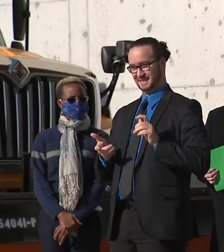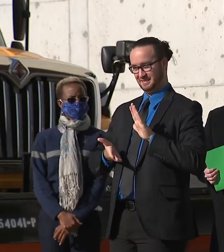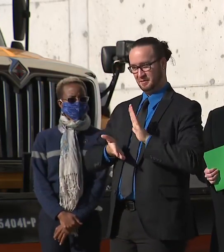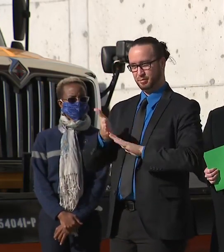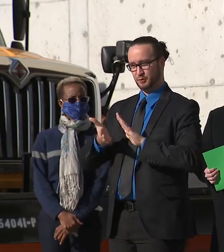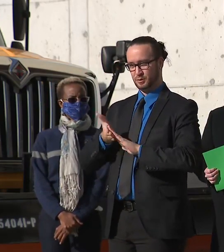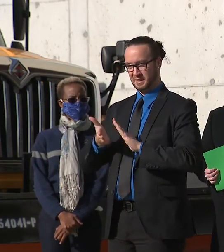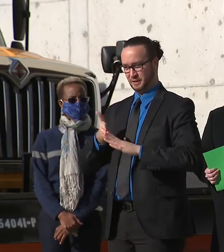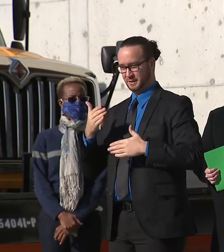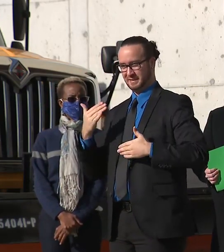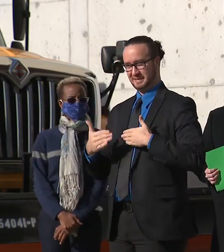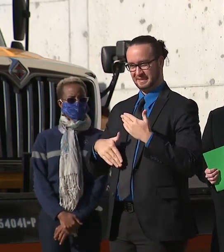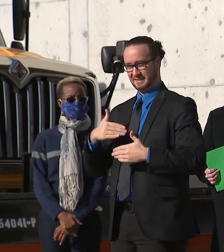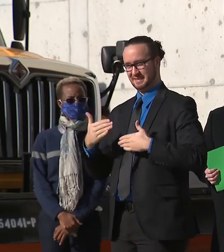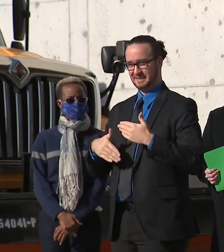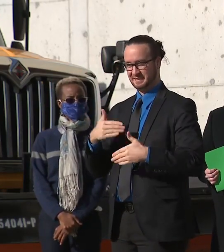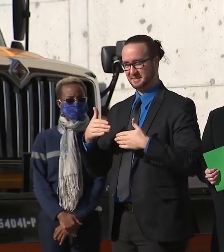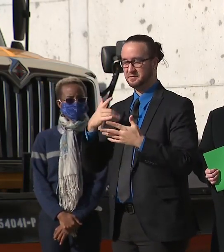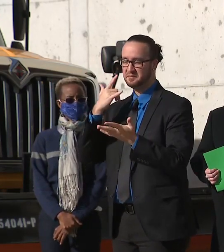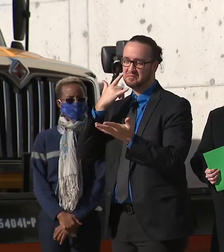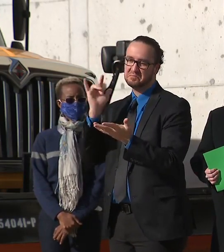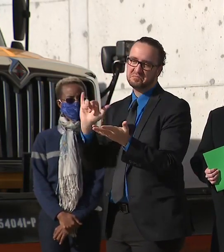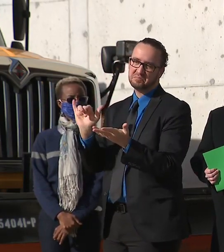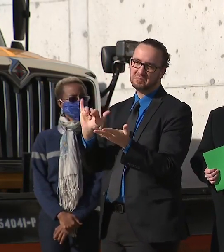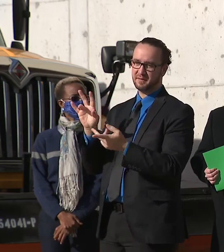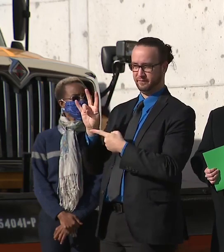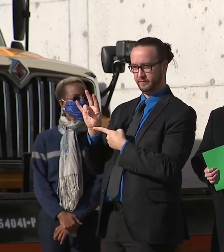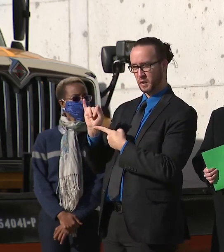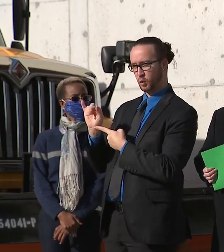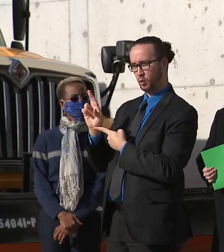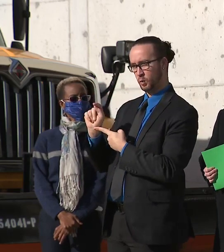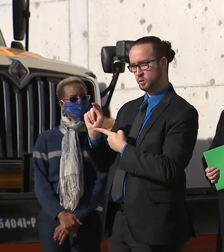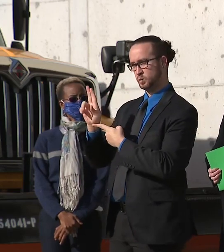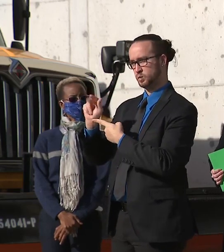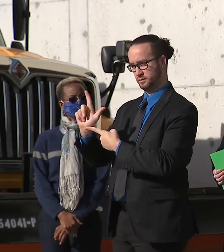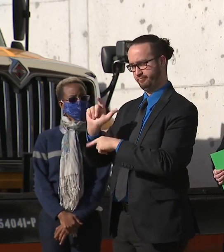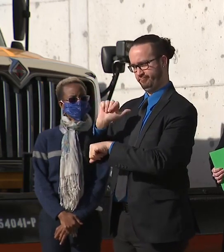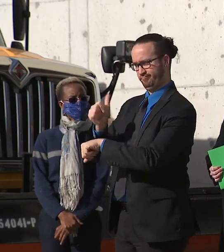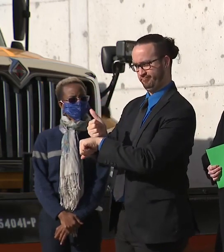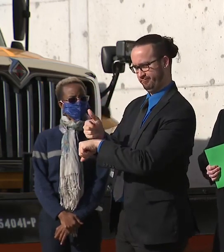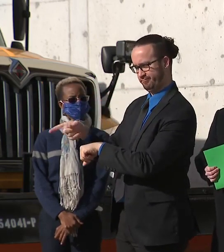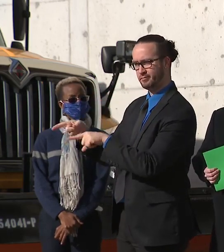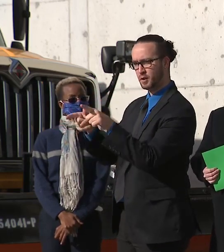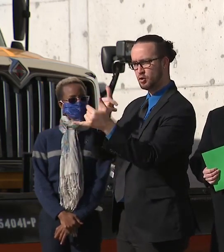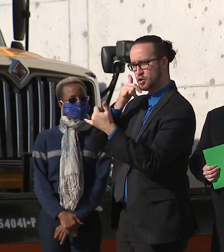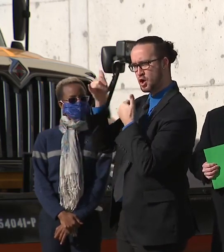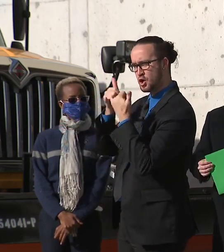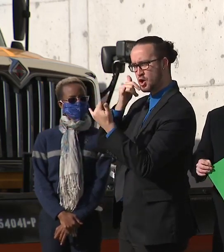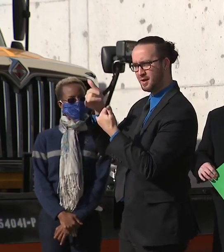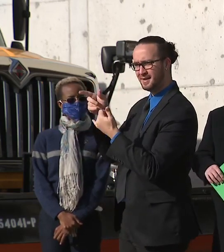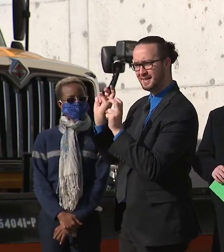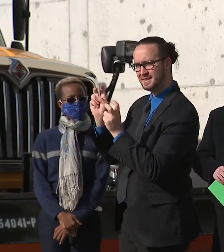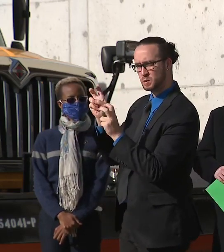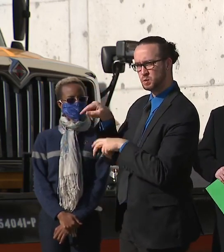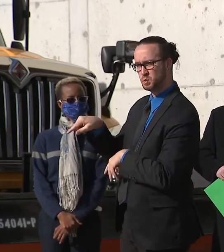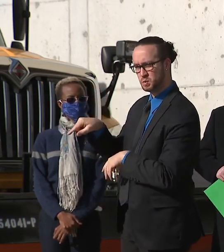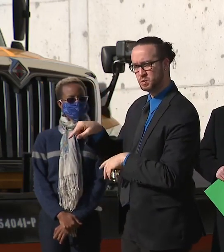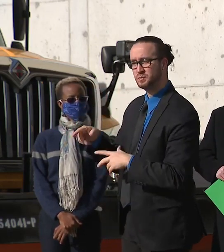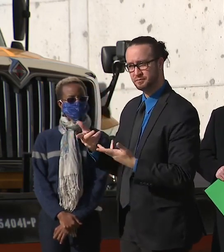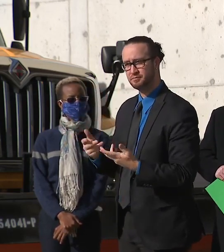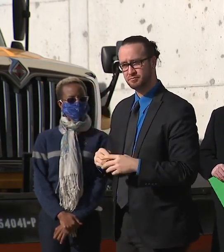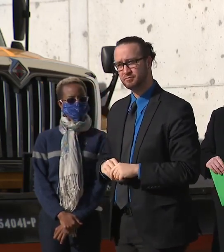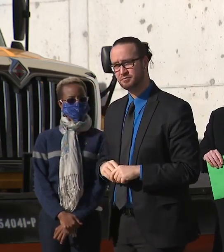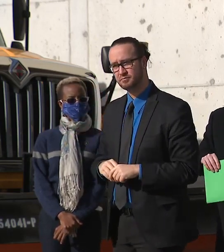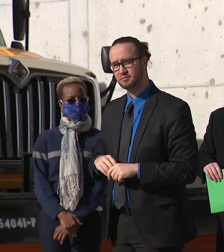virtual command center for the snow room and how we do our operations, but you still have our commitment that services